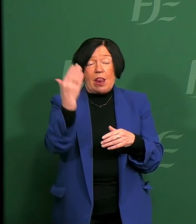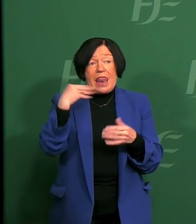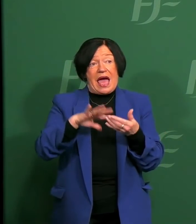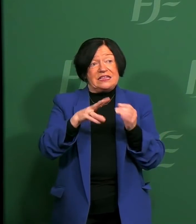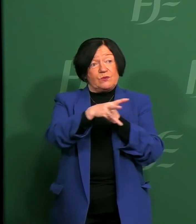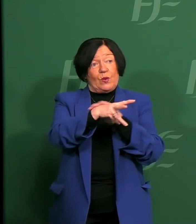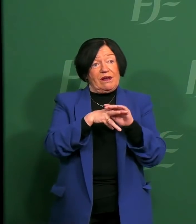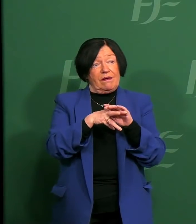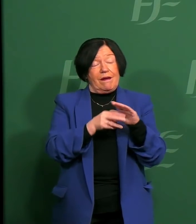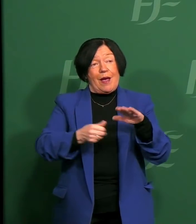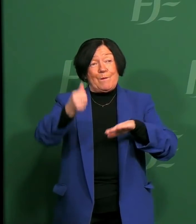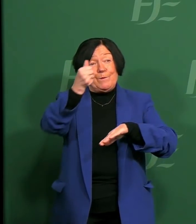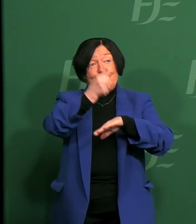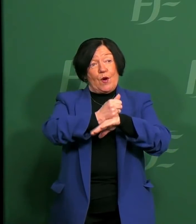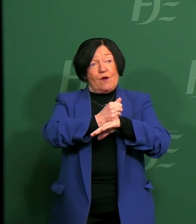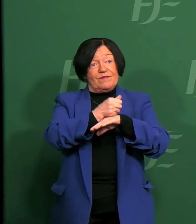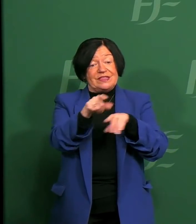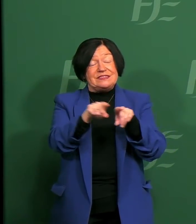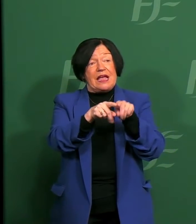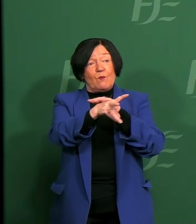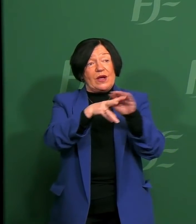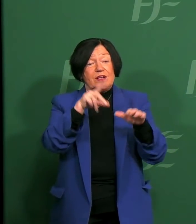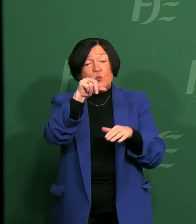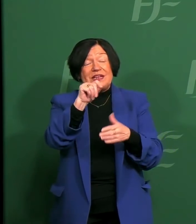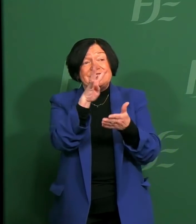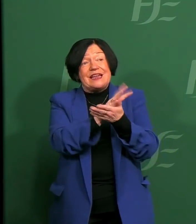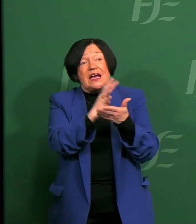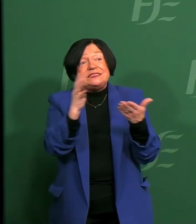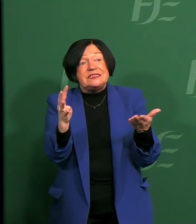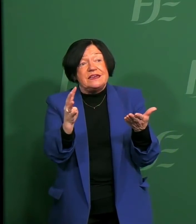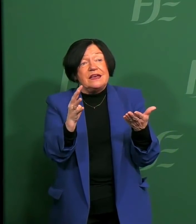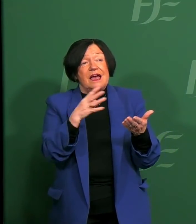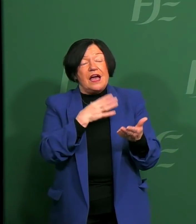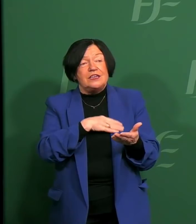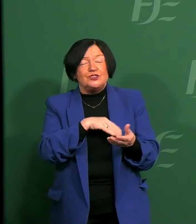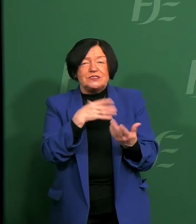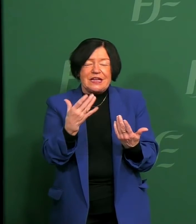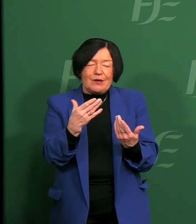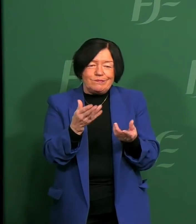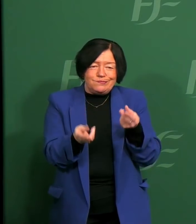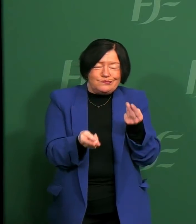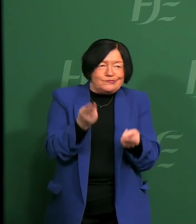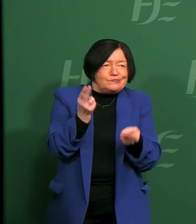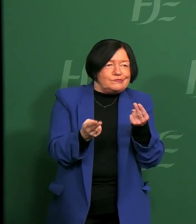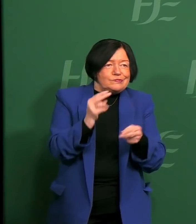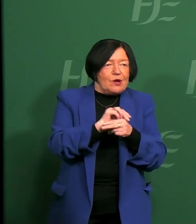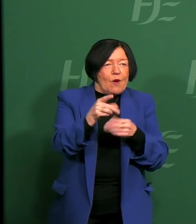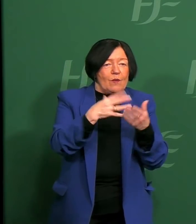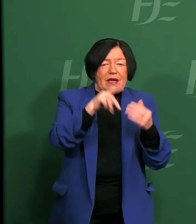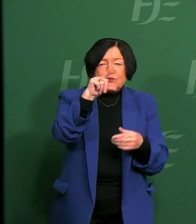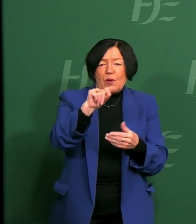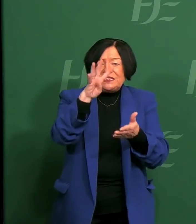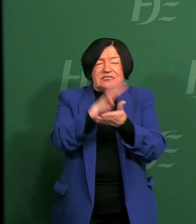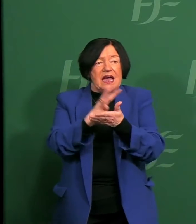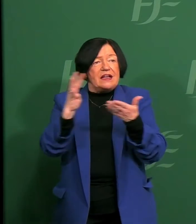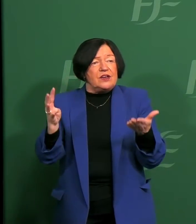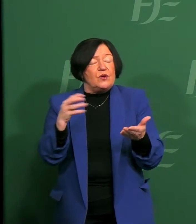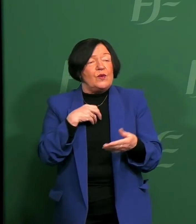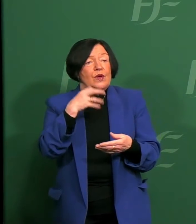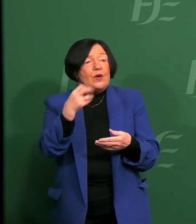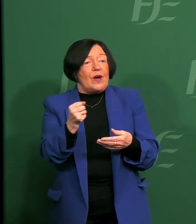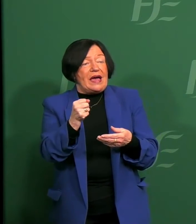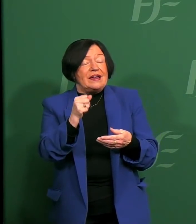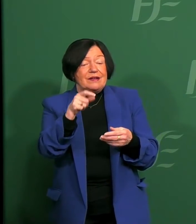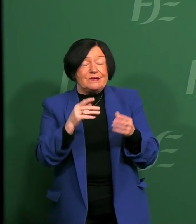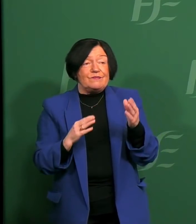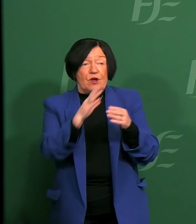week, above the equivalent week in 2019. And just drawing the equation, the equivalence of what was happening in 2019, we had at a